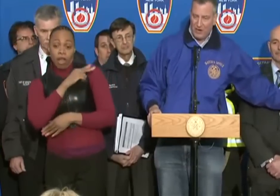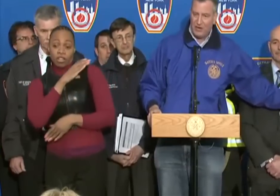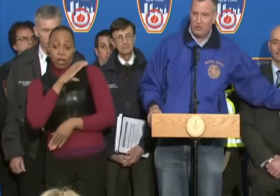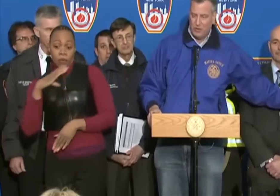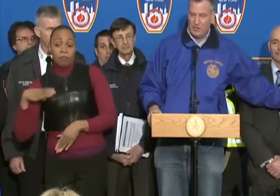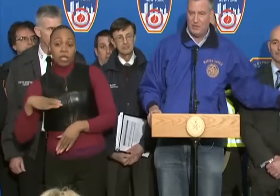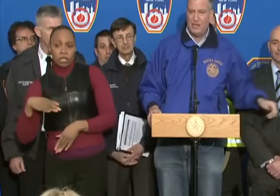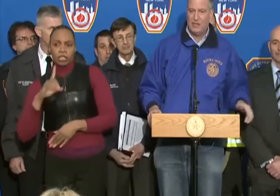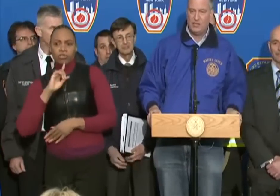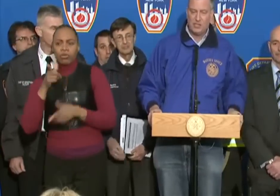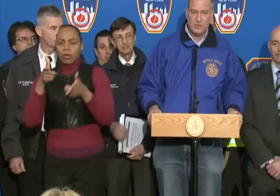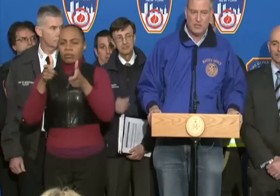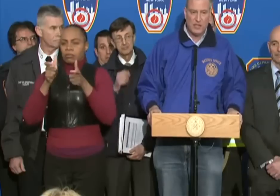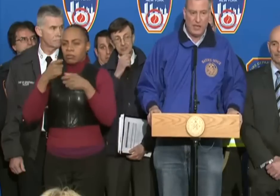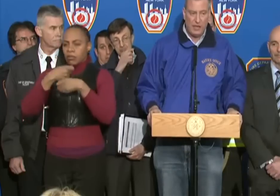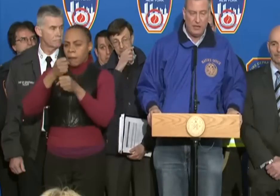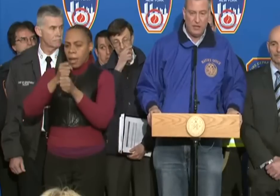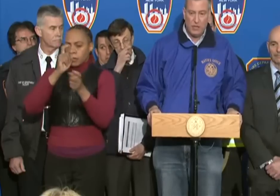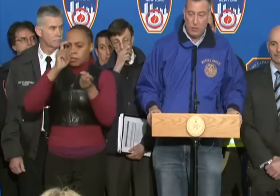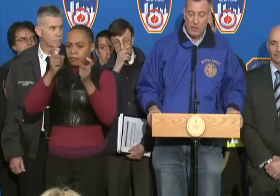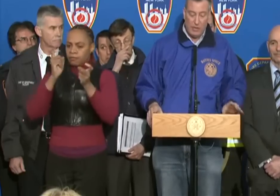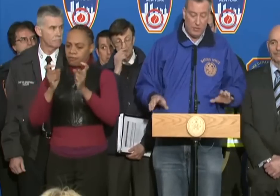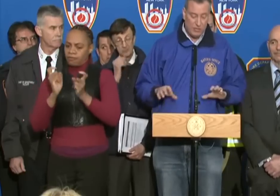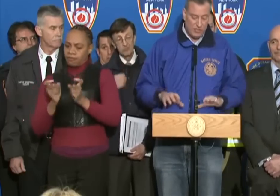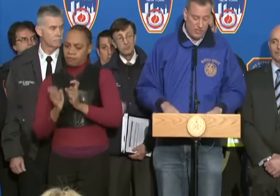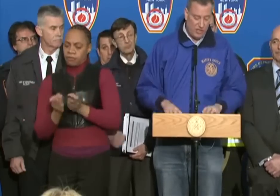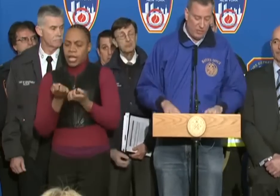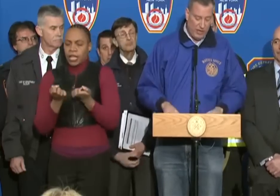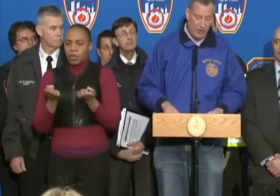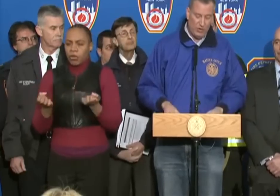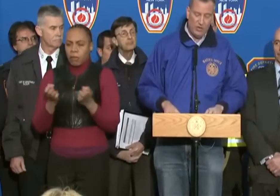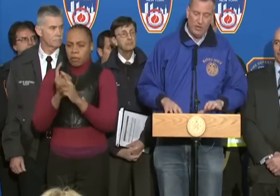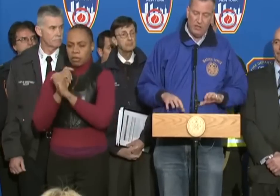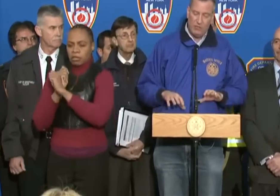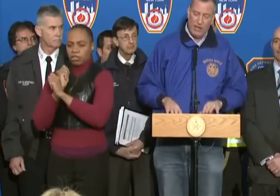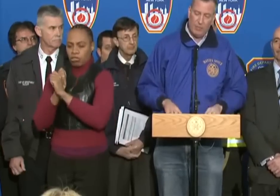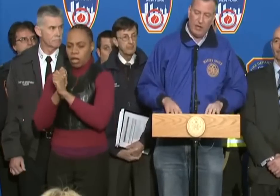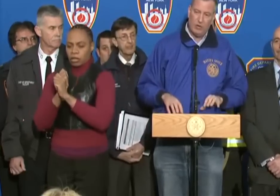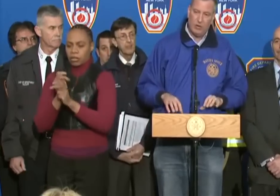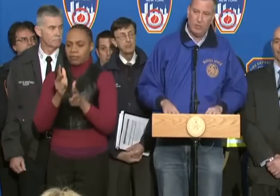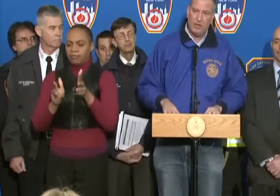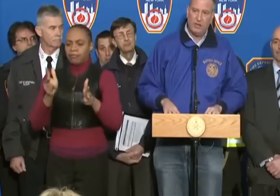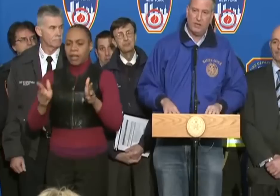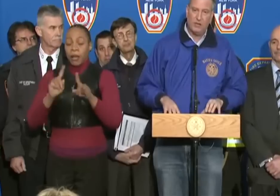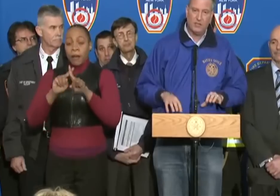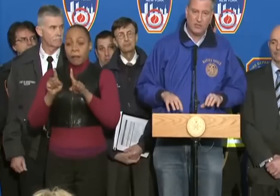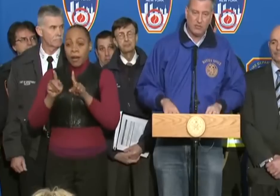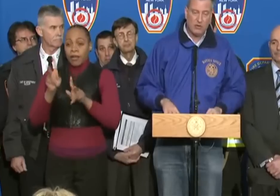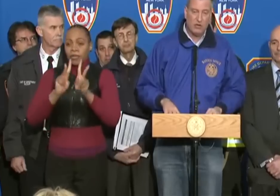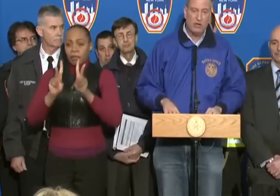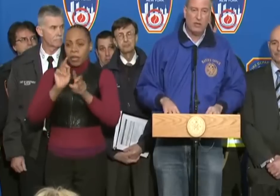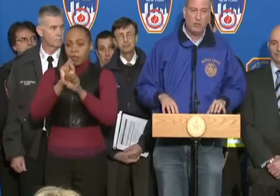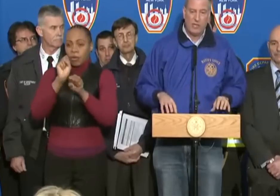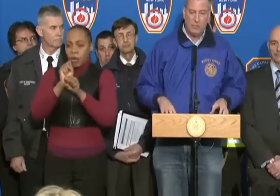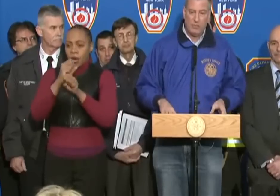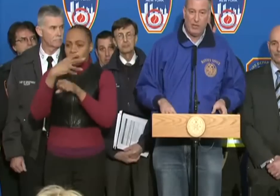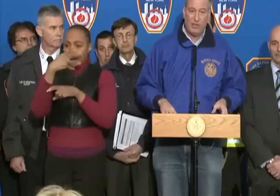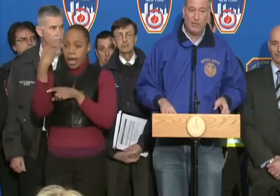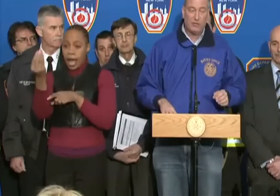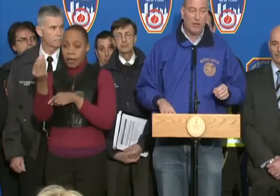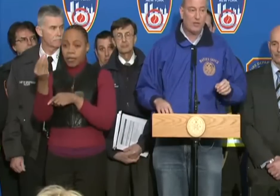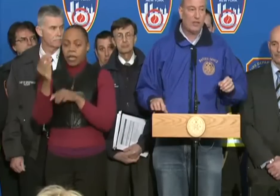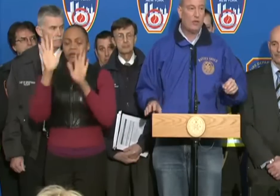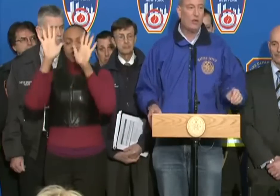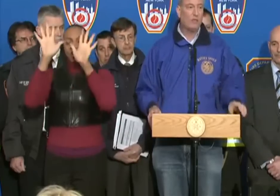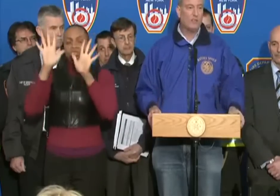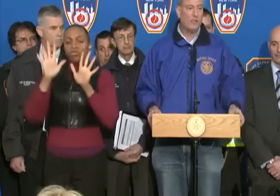is very quick to make adjustments and get equipment out. But the sheer amount of manpower and equipment out there is extraordinary, and we'll keep applying